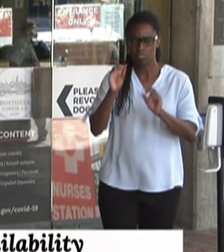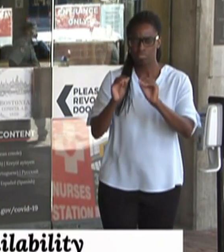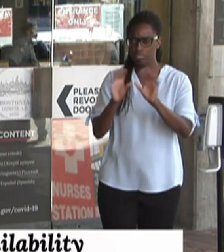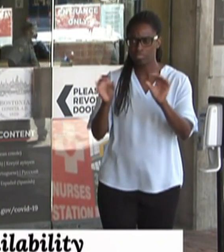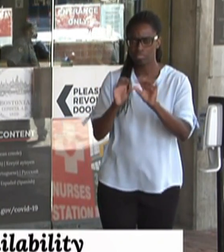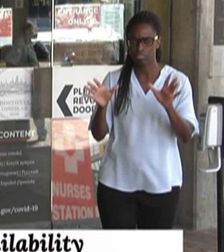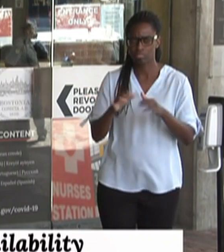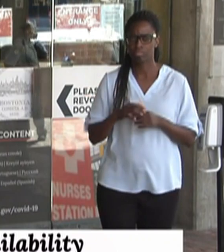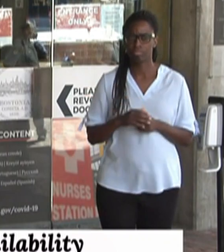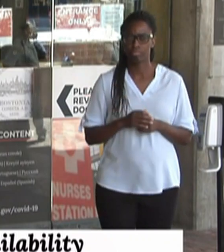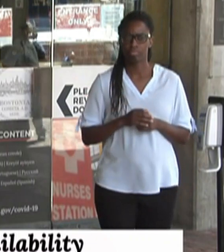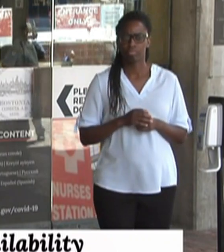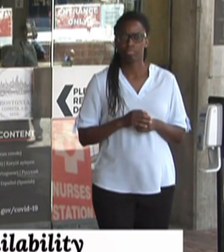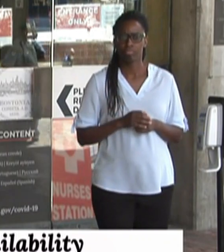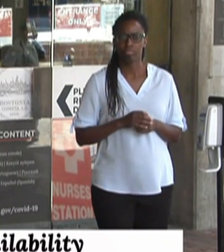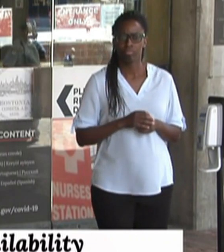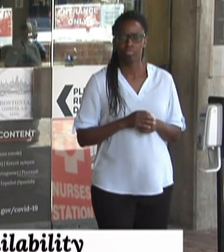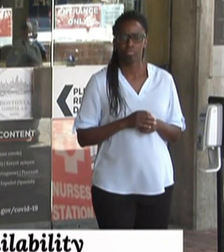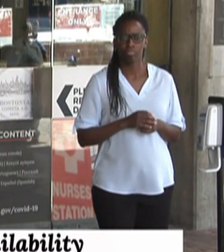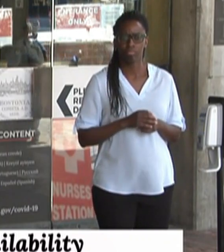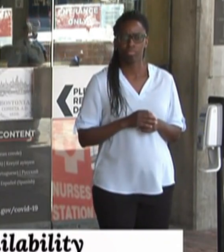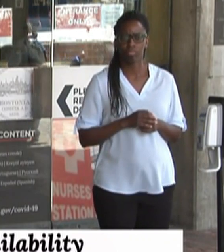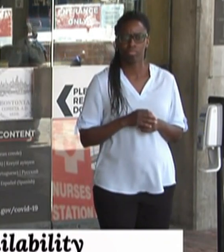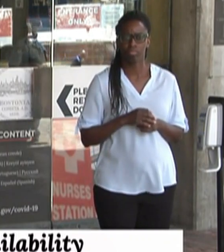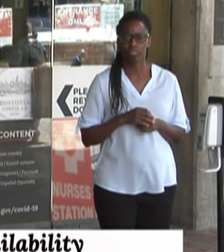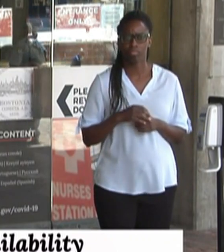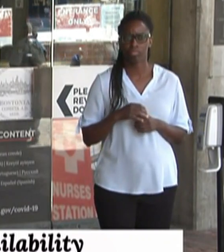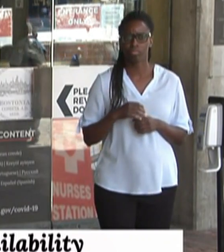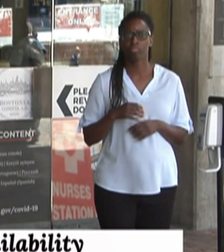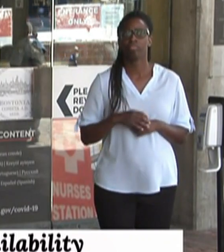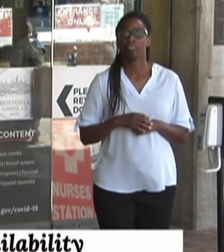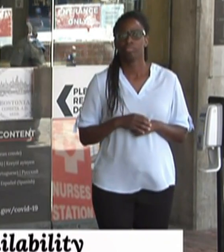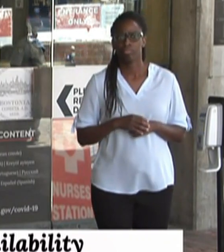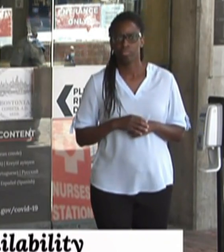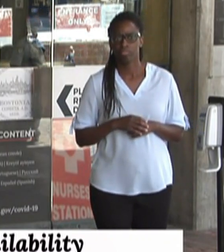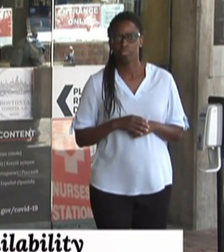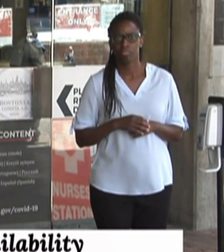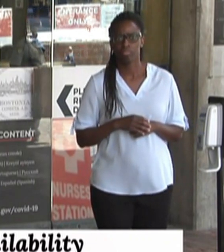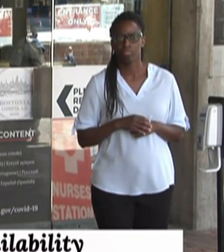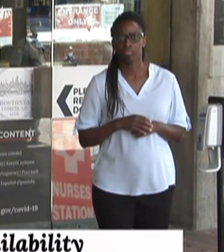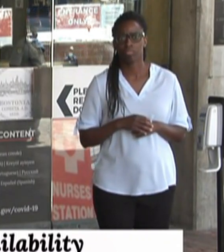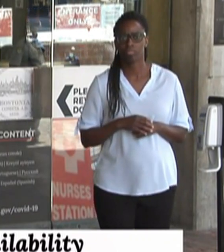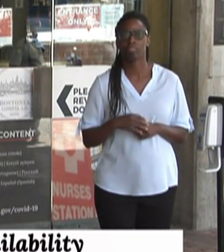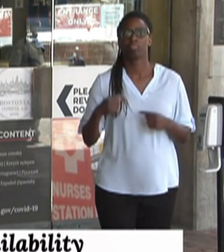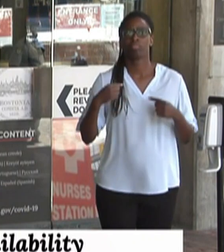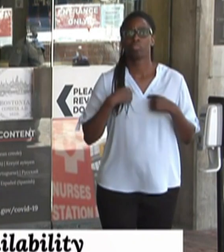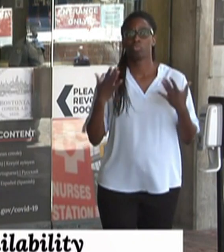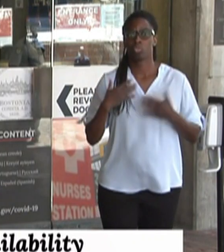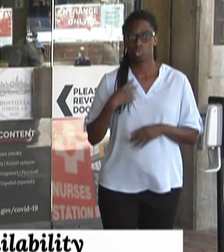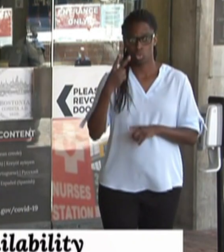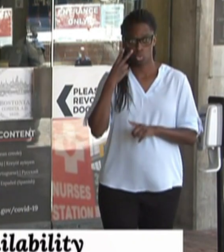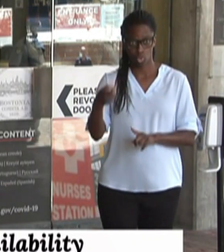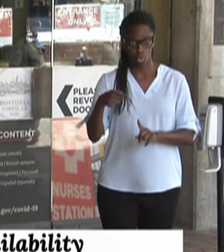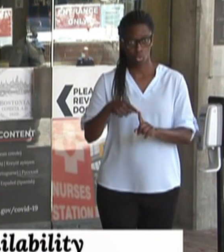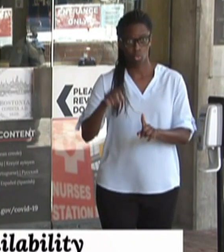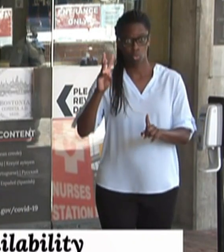generally address what I witnessed, what my eyes witnessed in Wisconsin. Enough is enough.